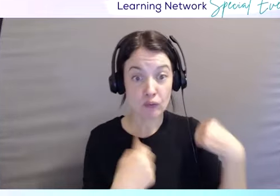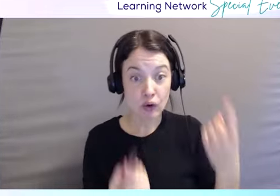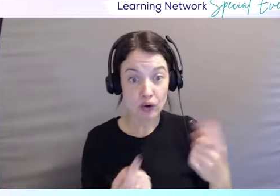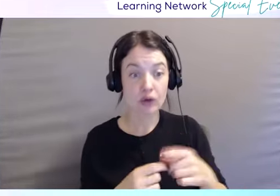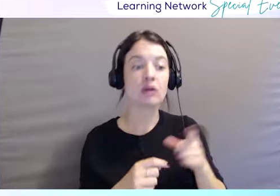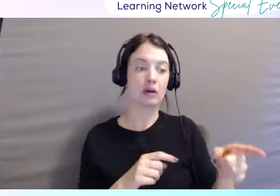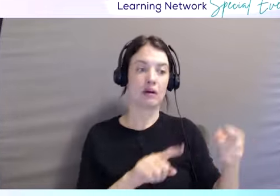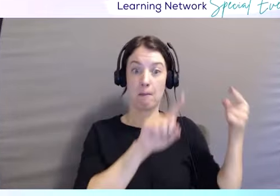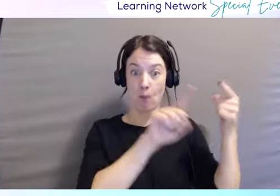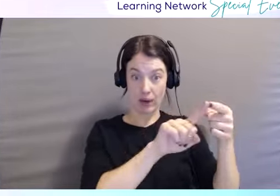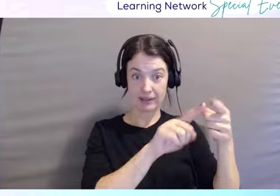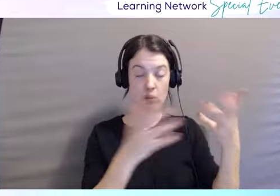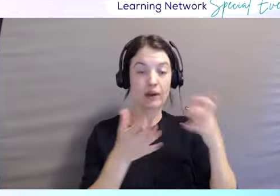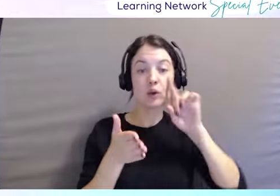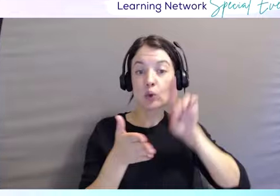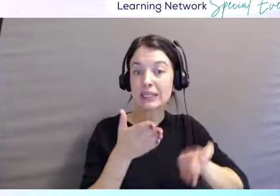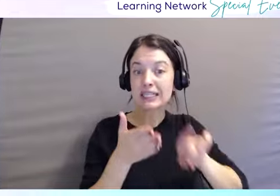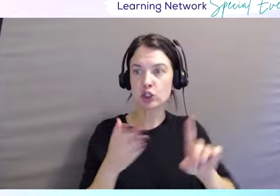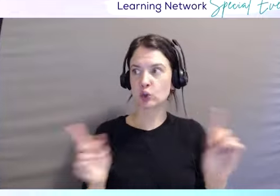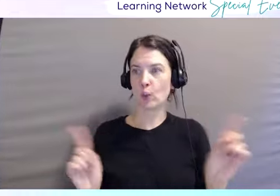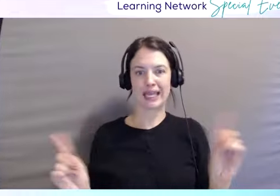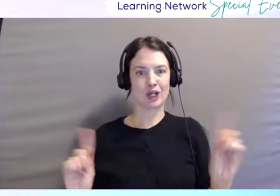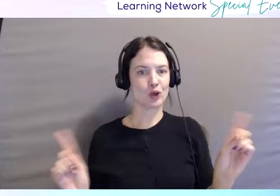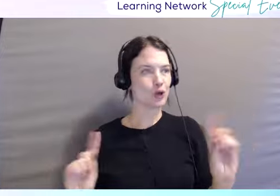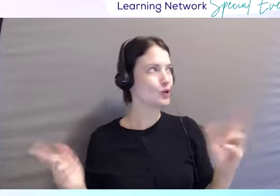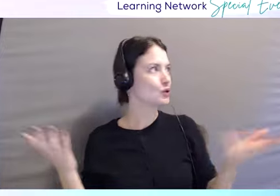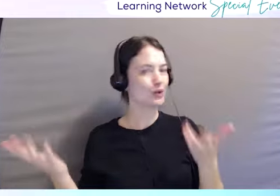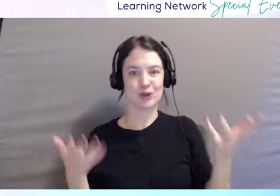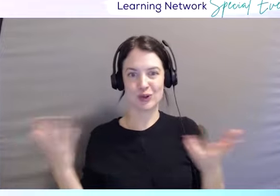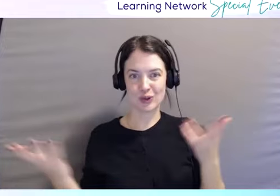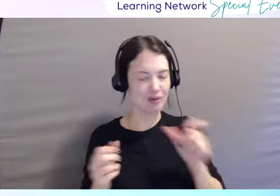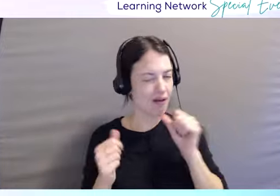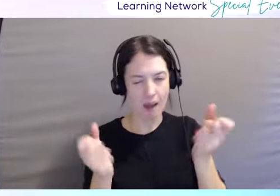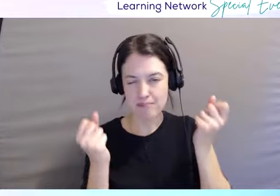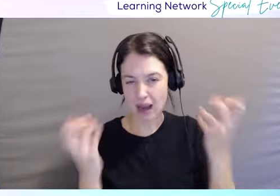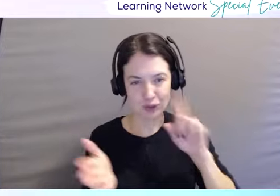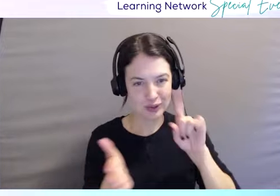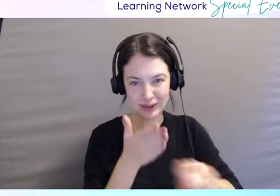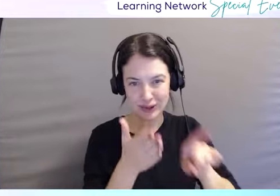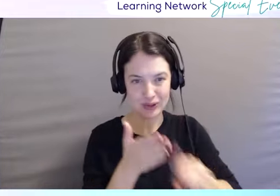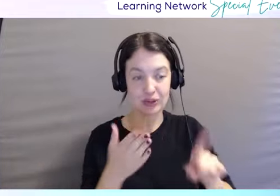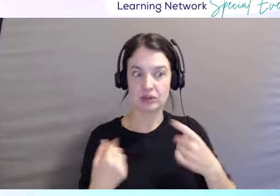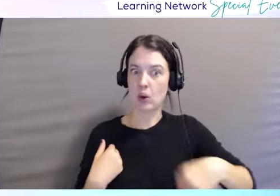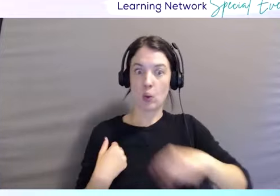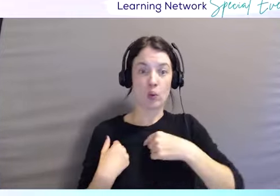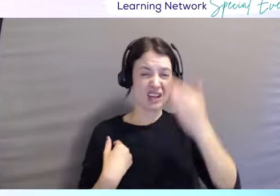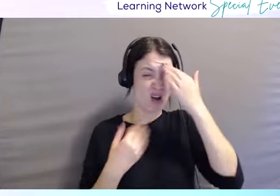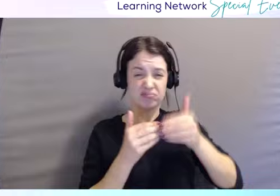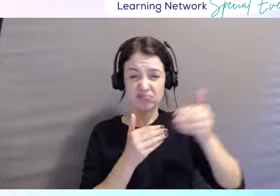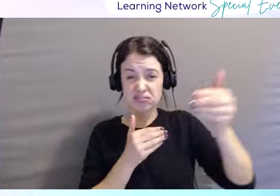about research and the lack thereof. As I've mentioned, we actually do not know the long-term impact